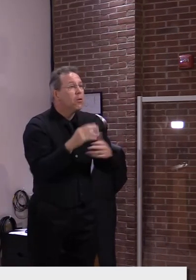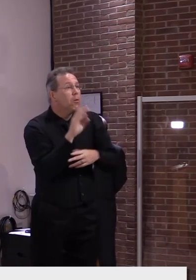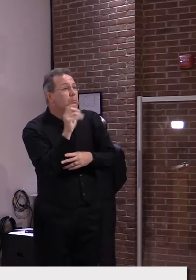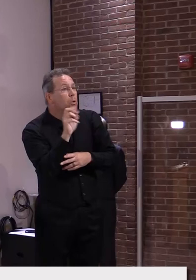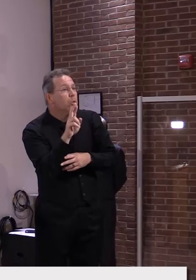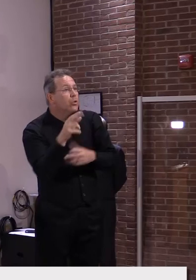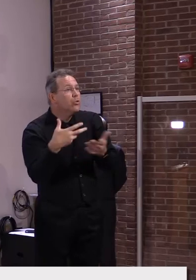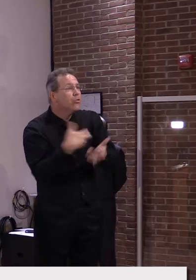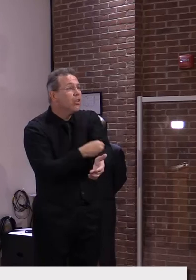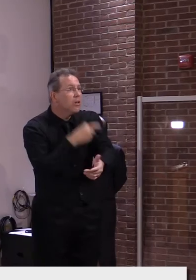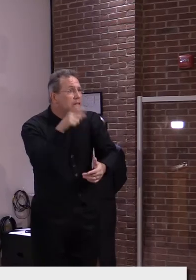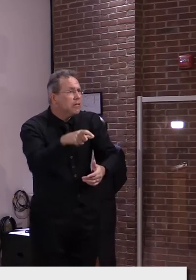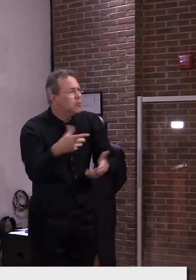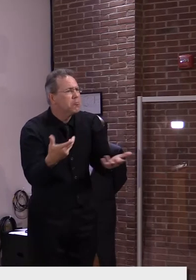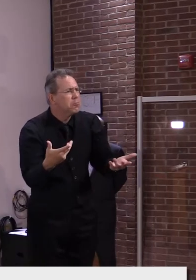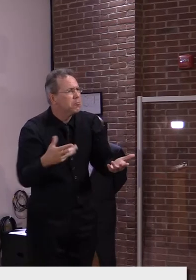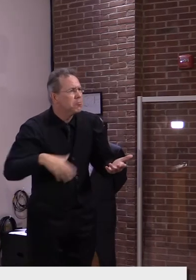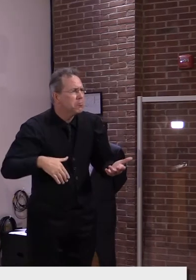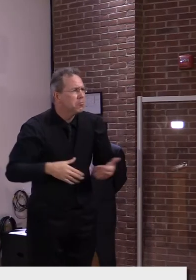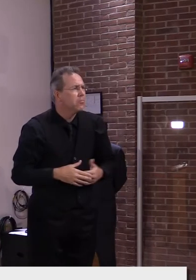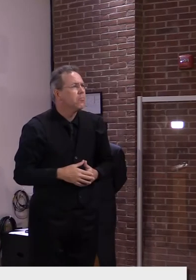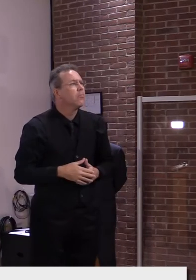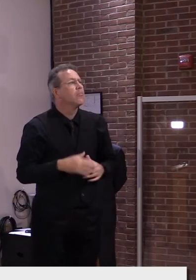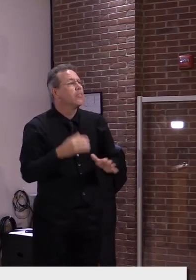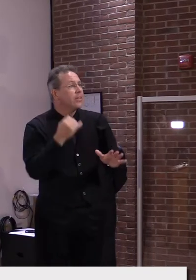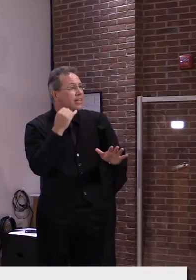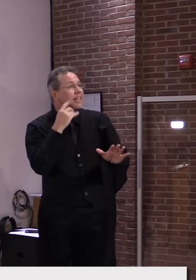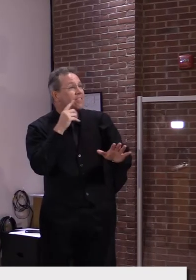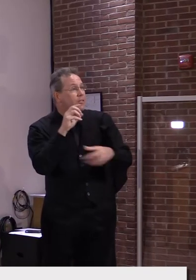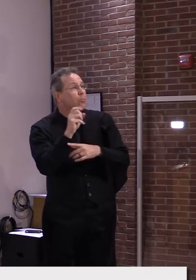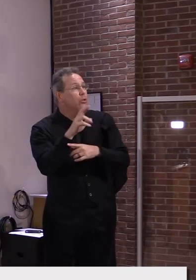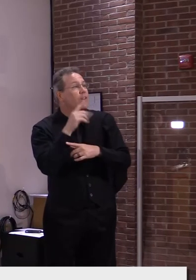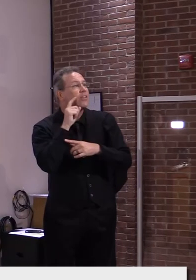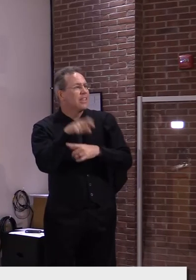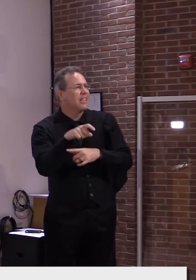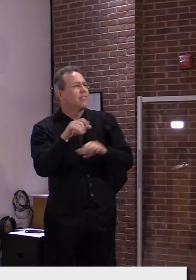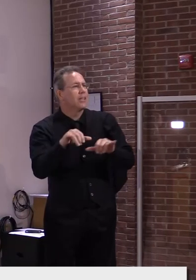watching worldwide developments and what happens.